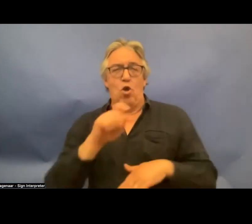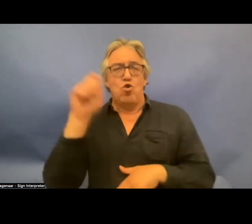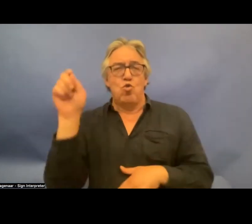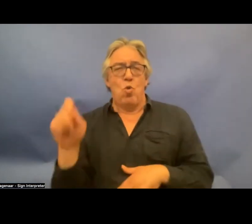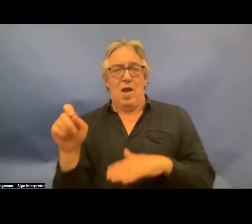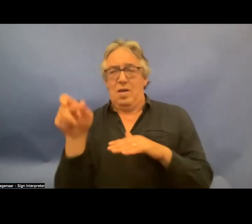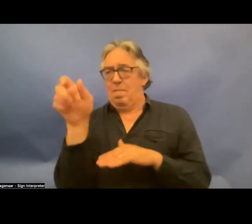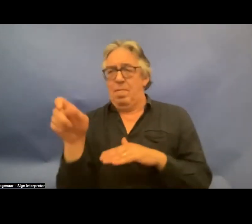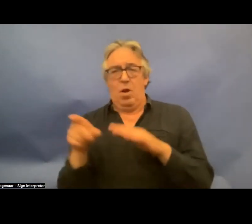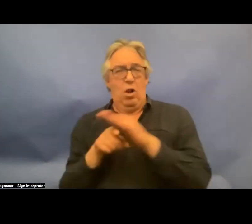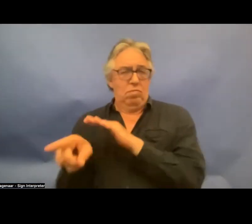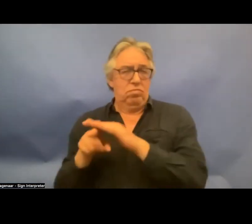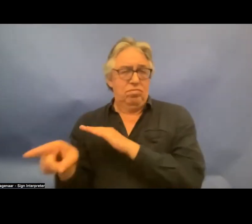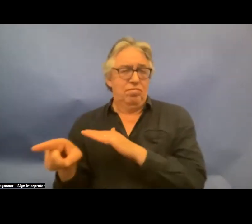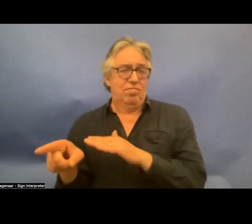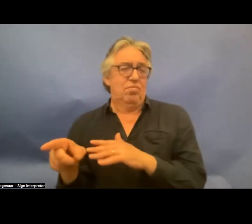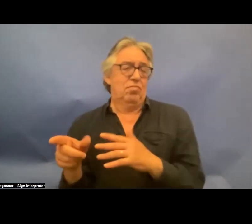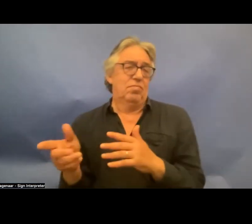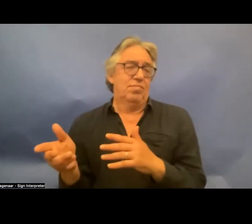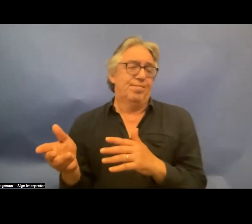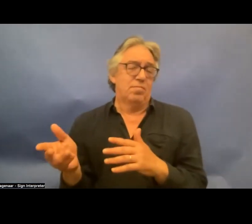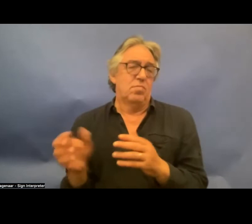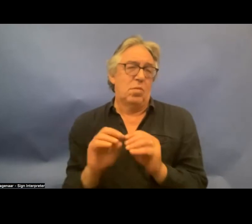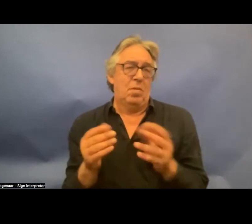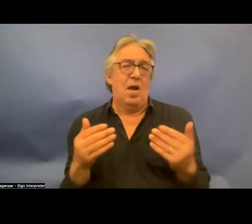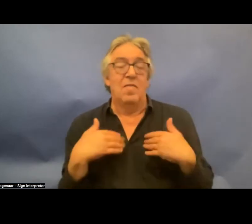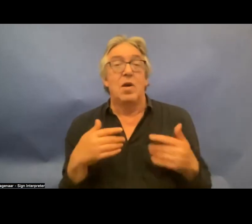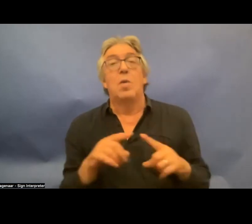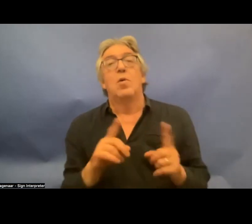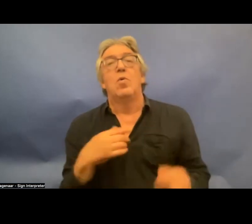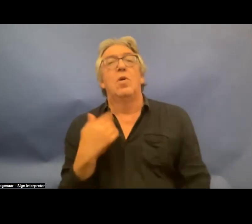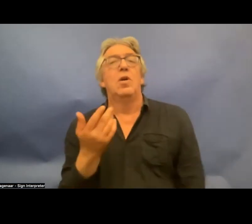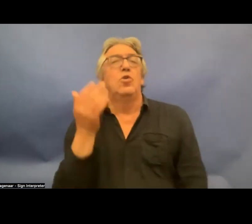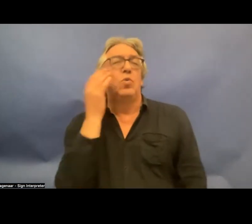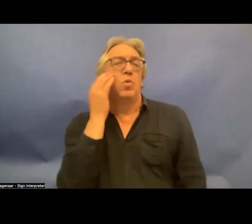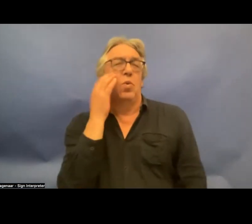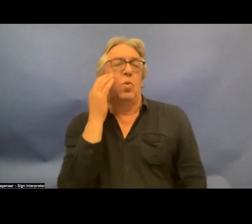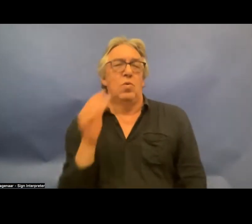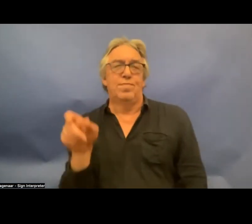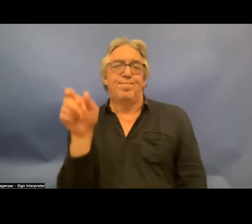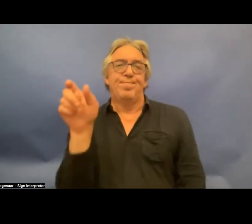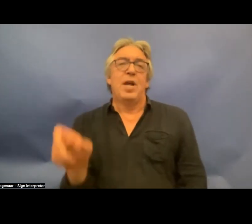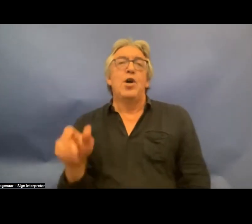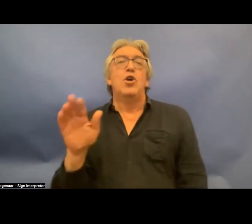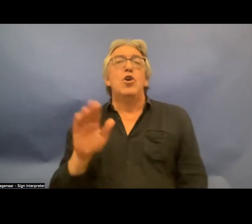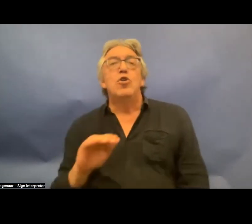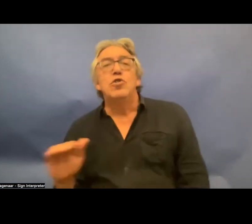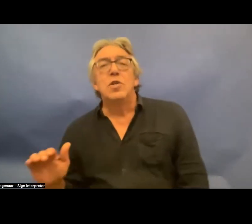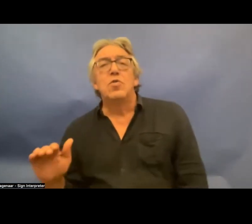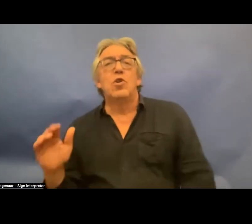especially children with disabilities and adults with disabilities who are placed in institutions are staying